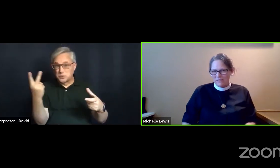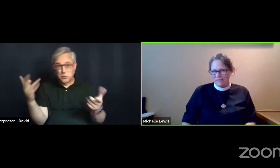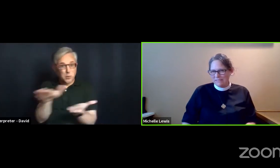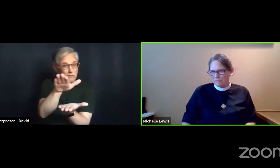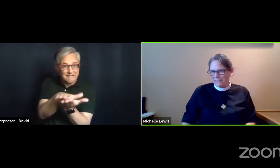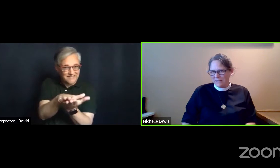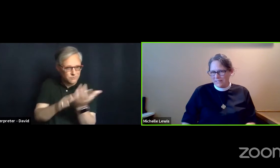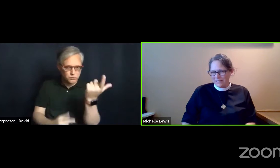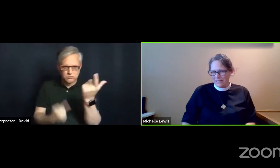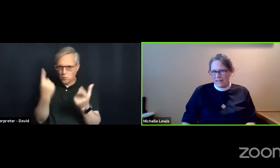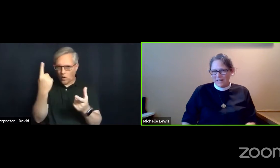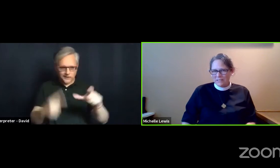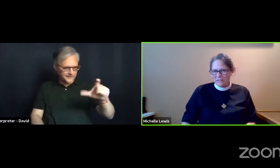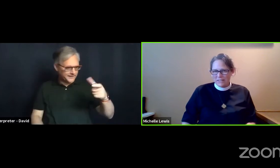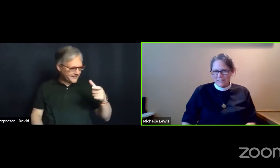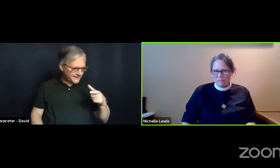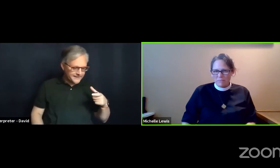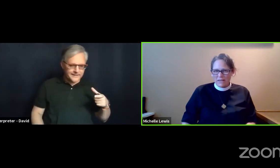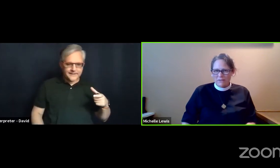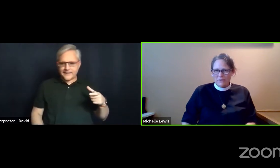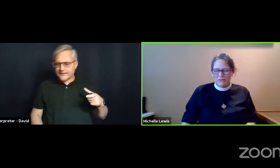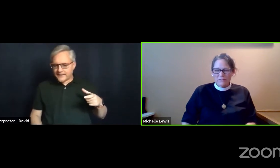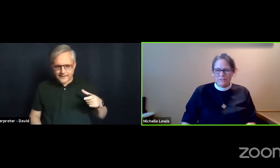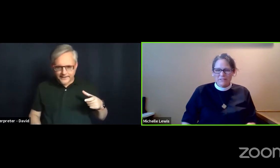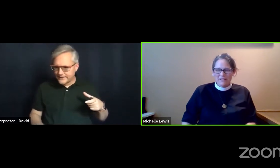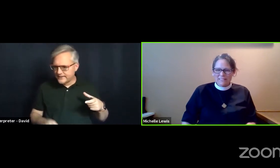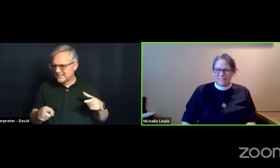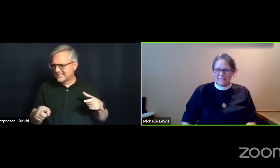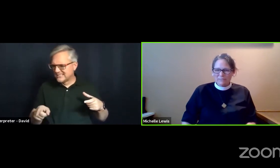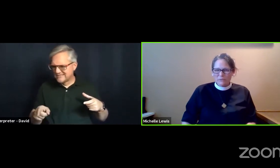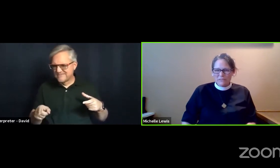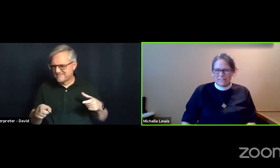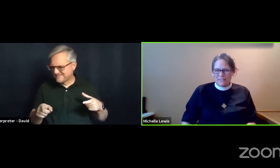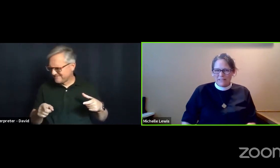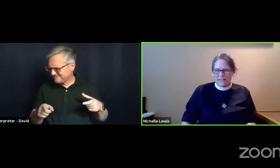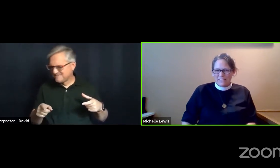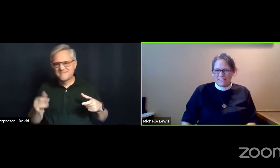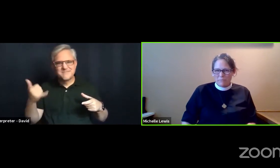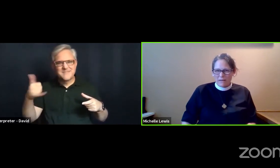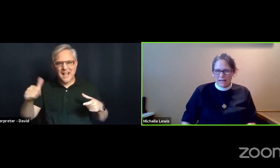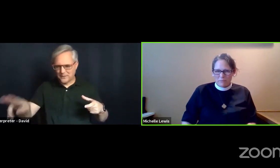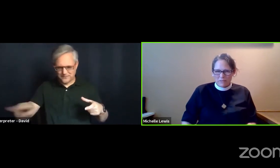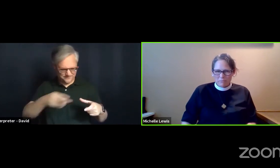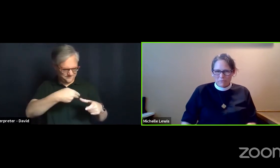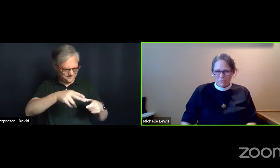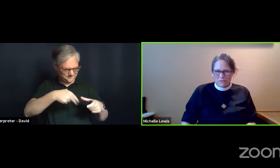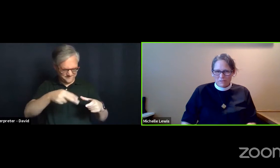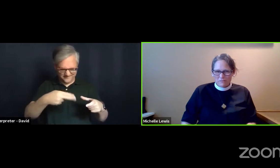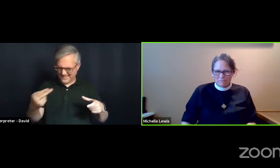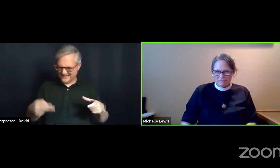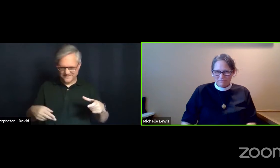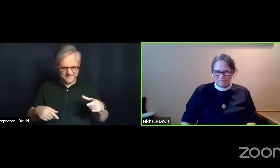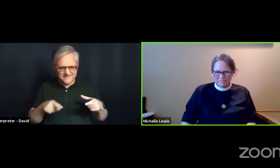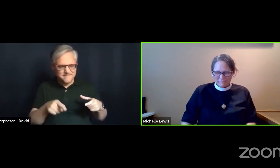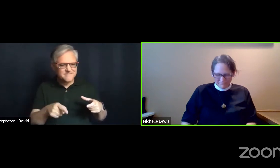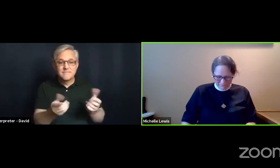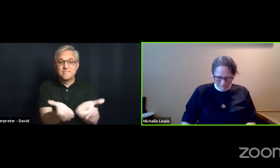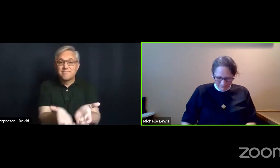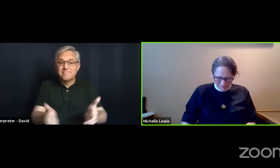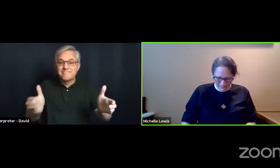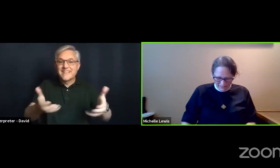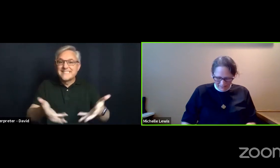maybe some yucky looking tomatoes or wilty lettuce at the bottom of the bowl.